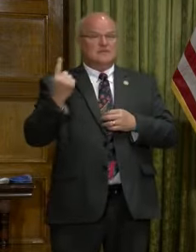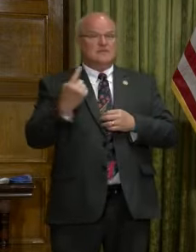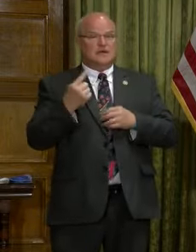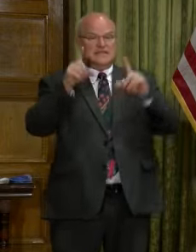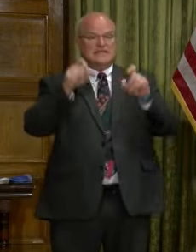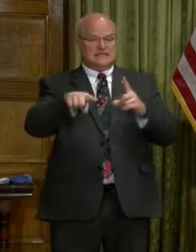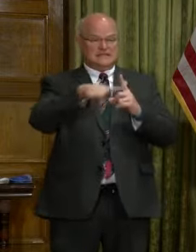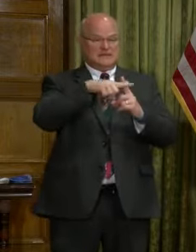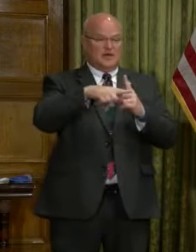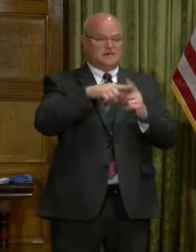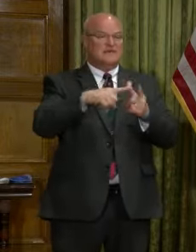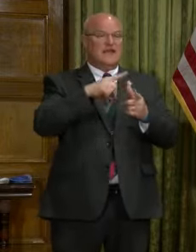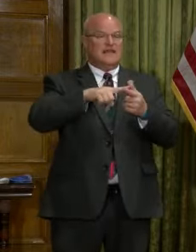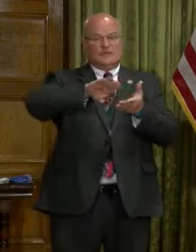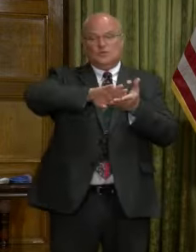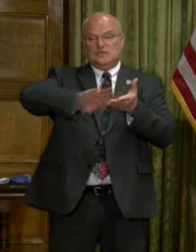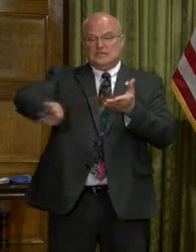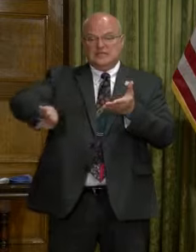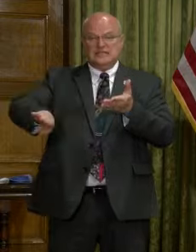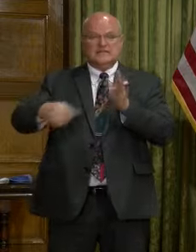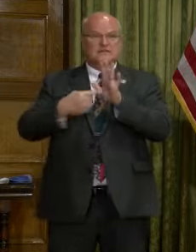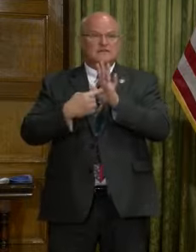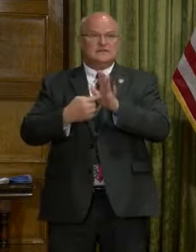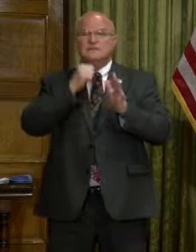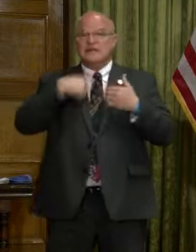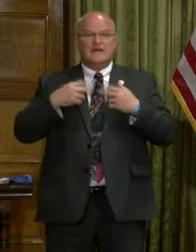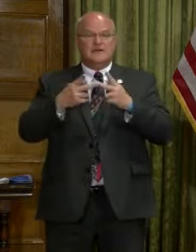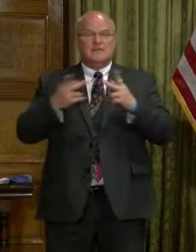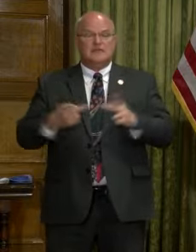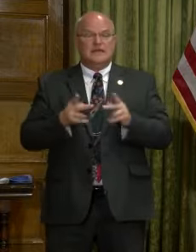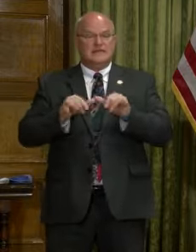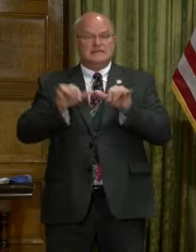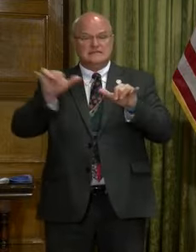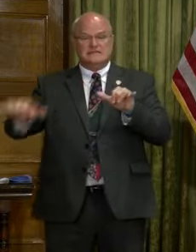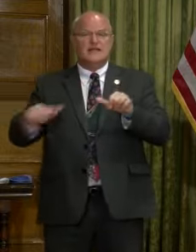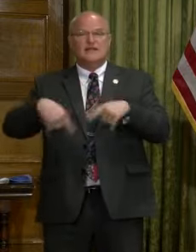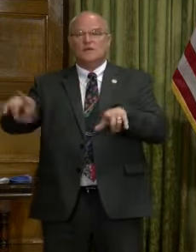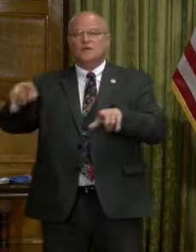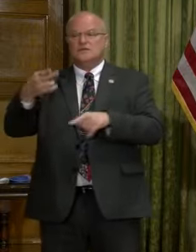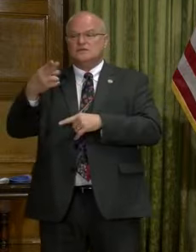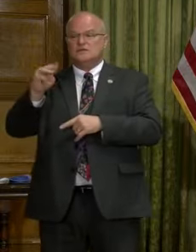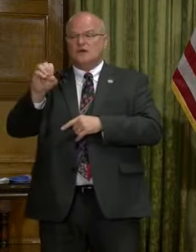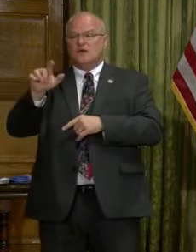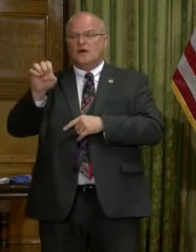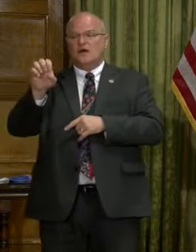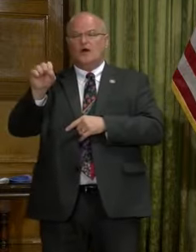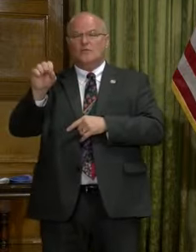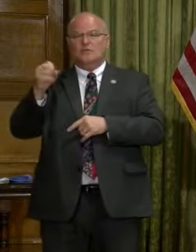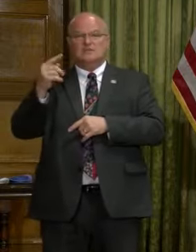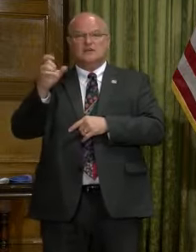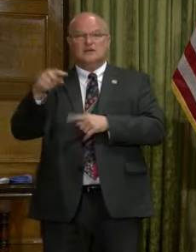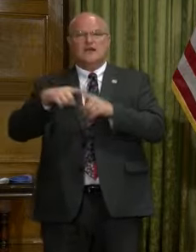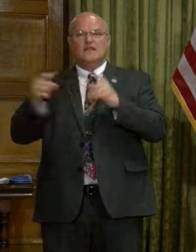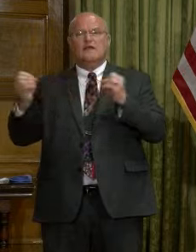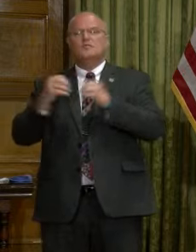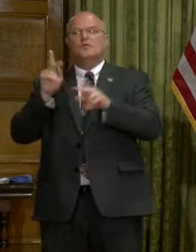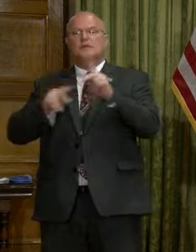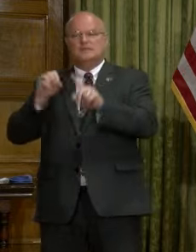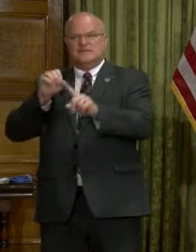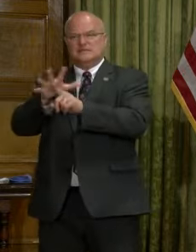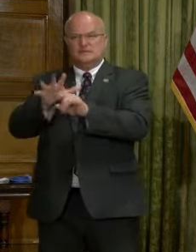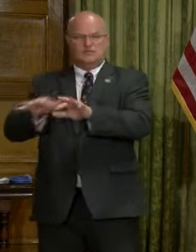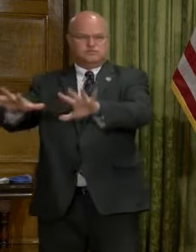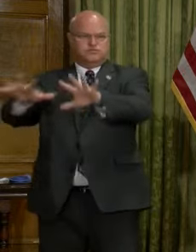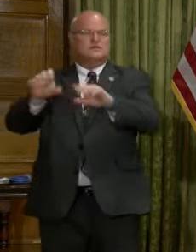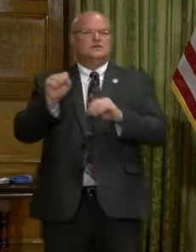had tested positive then were released, and for example, if they didn't have a place to stay, they went to a homeless shelter, well then you'd have a bunch more people